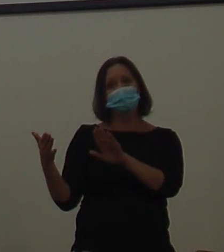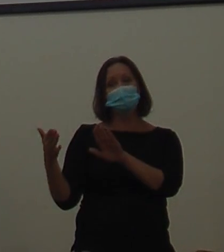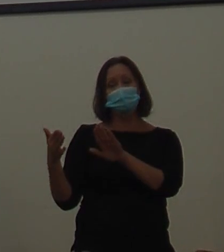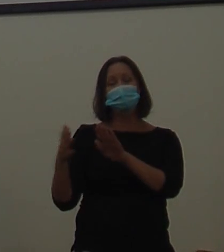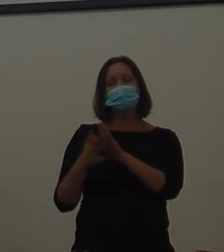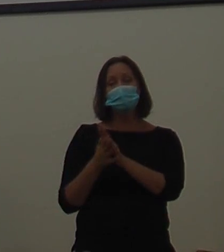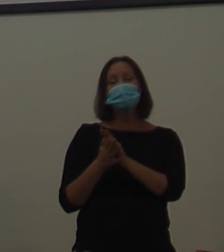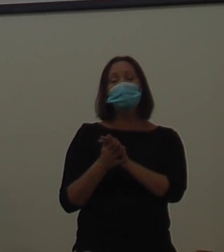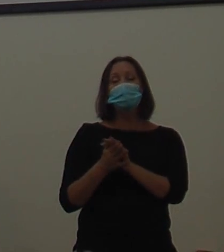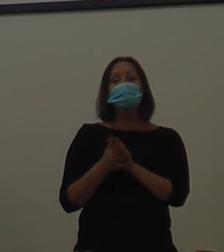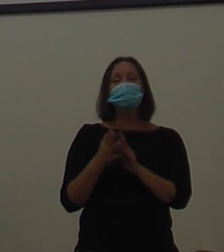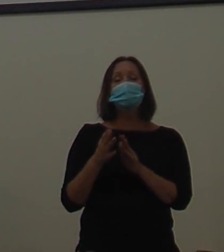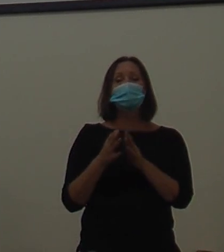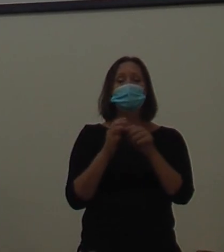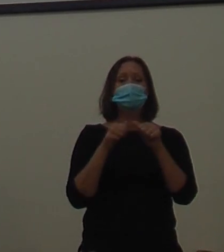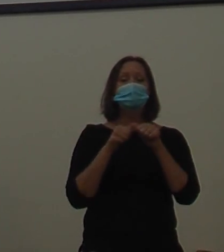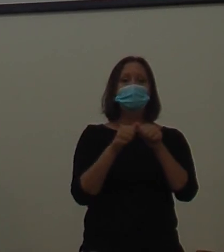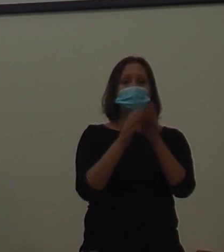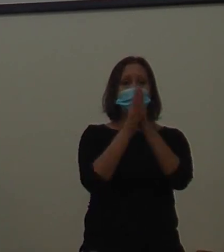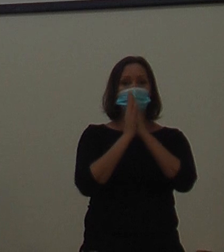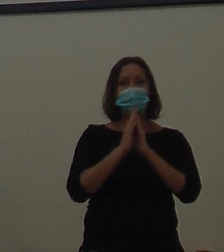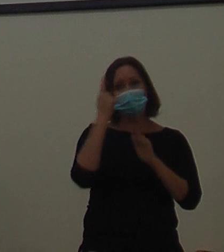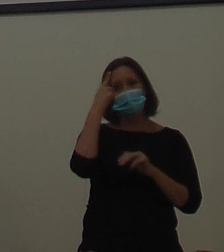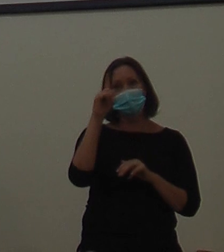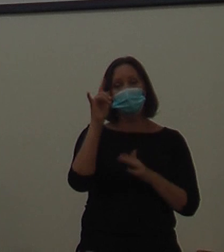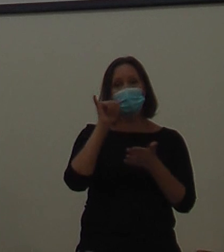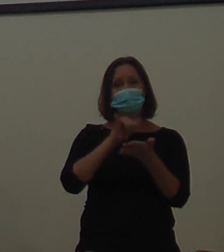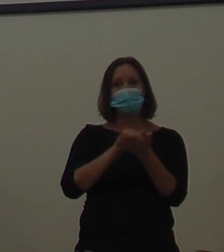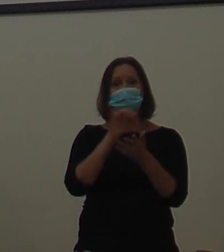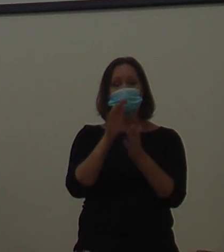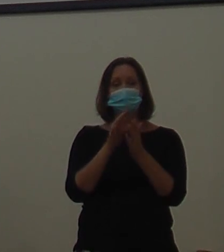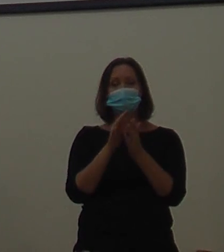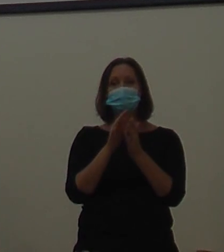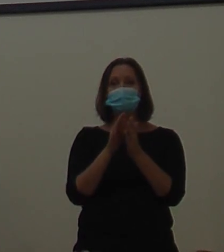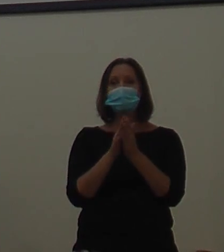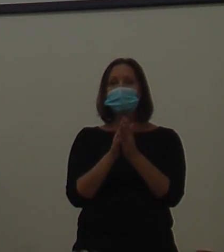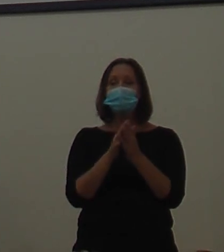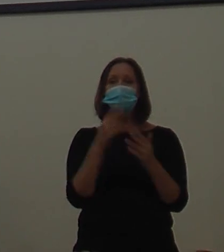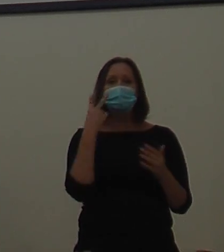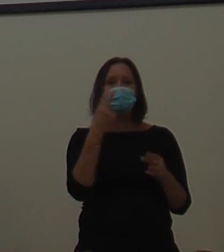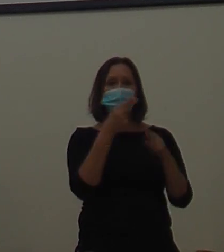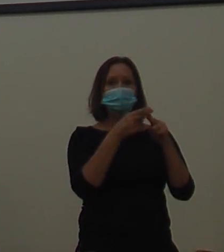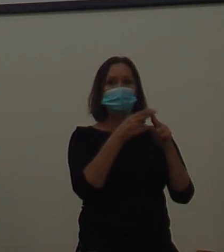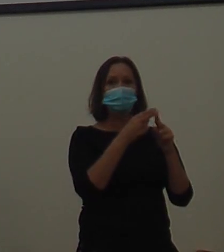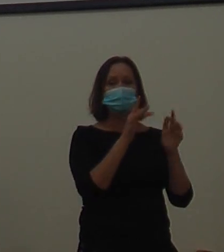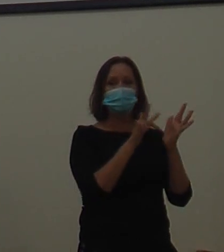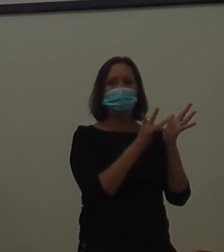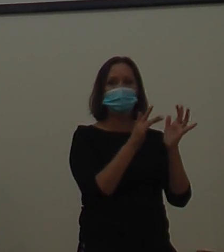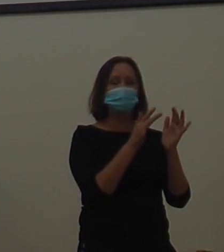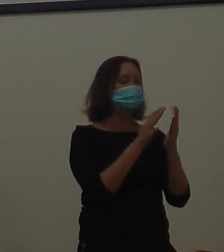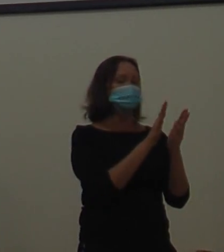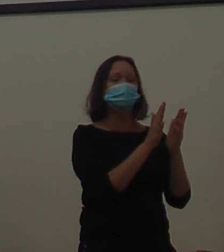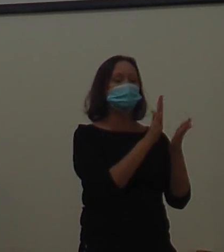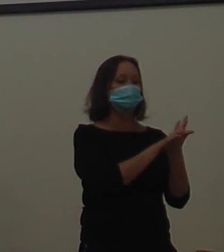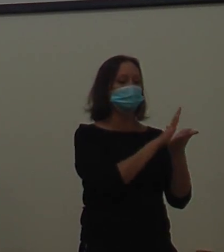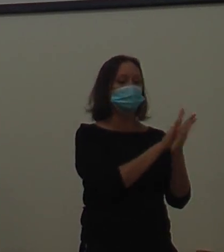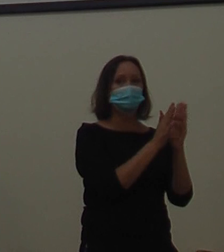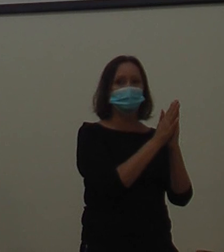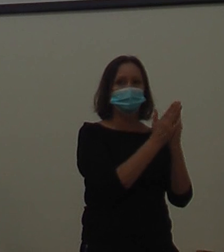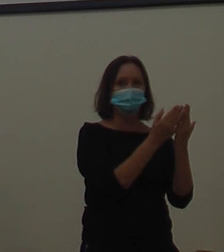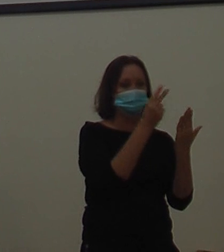all of them in your prayers this week, some of which are mentioned in the bulletin. And also continue